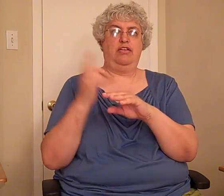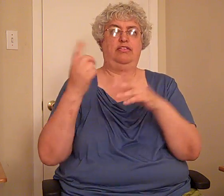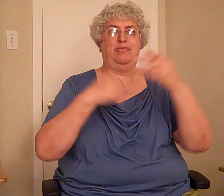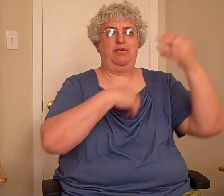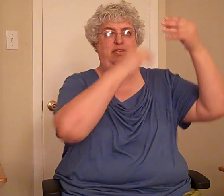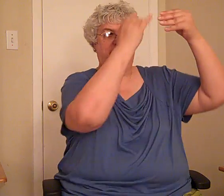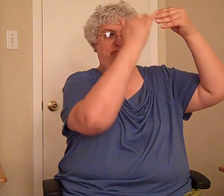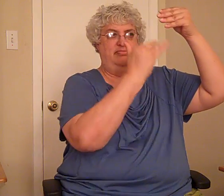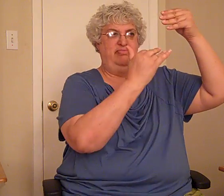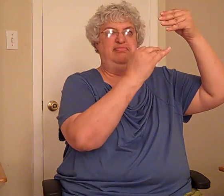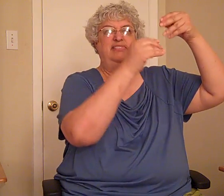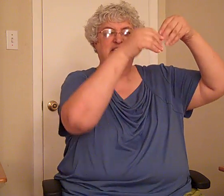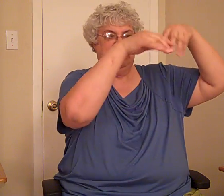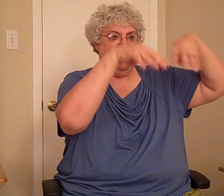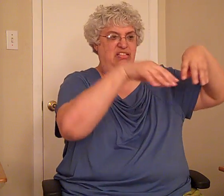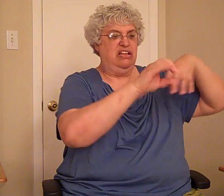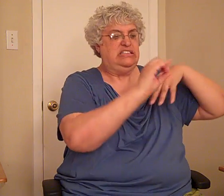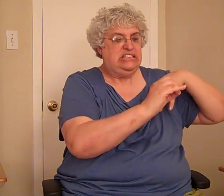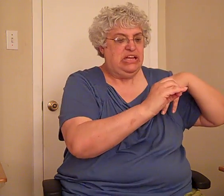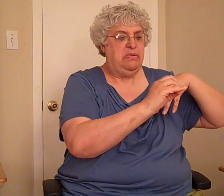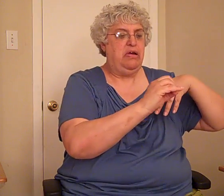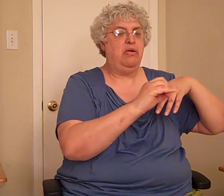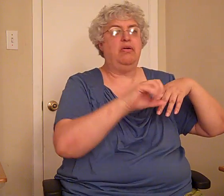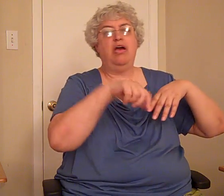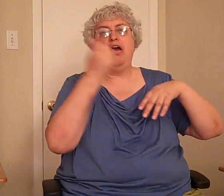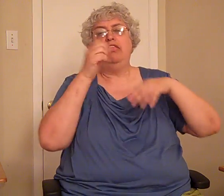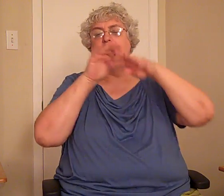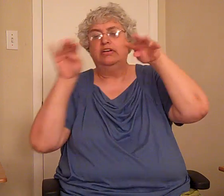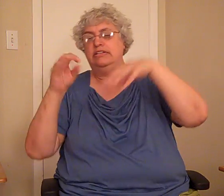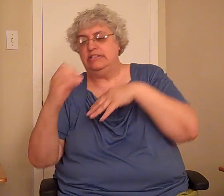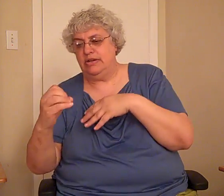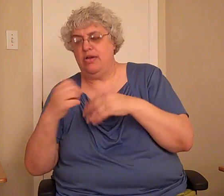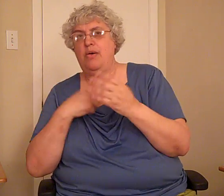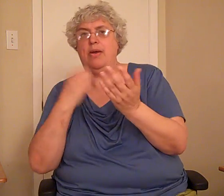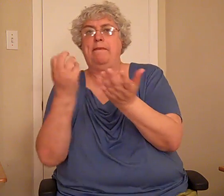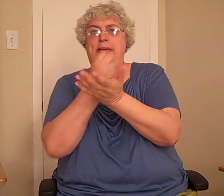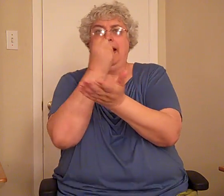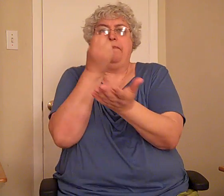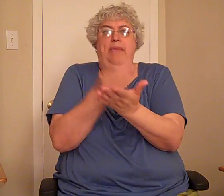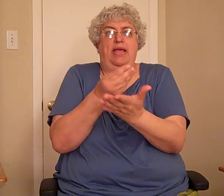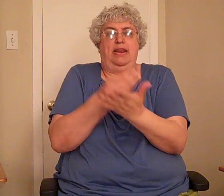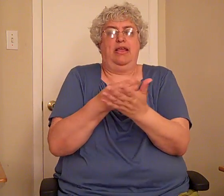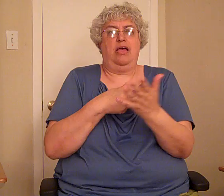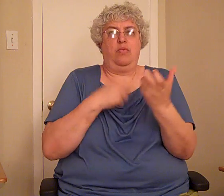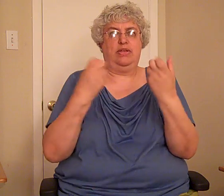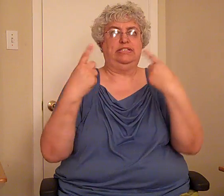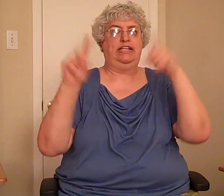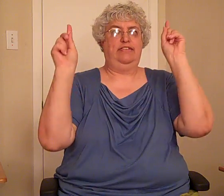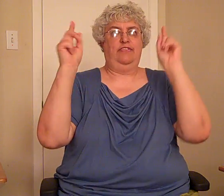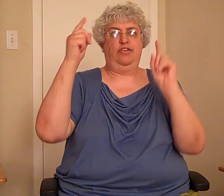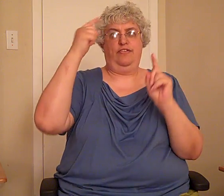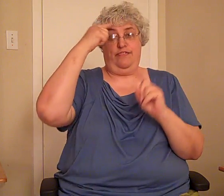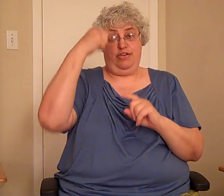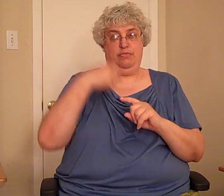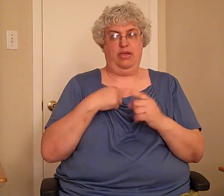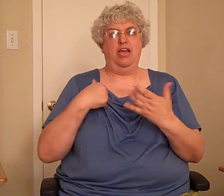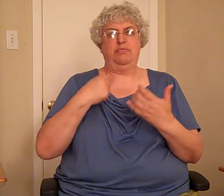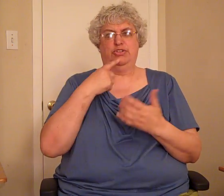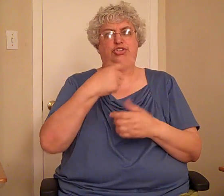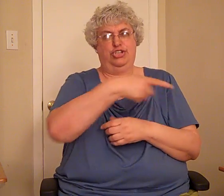I wanted to make money in the business. I wanted it to work for me, and I'm sure that if you're here and you're hearing me right now,